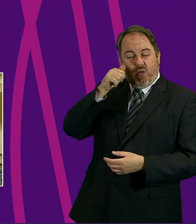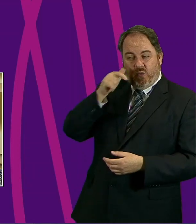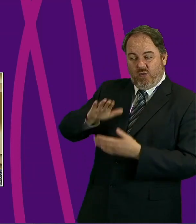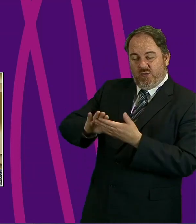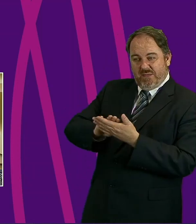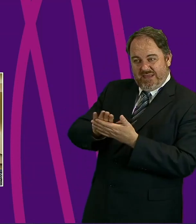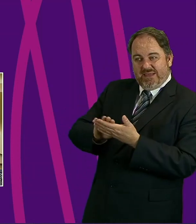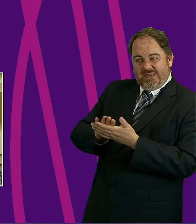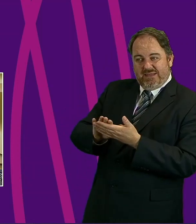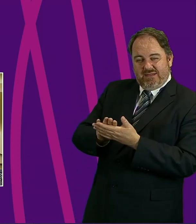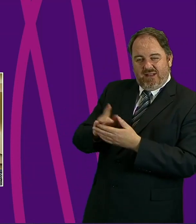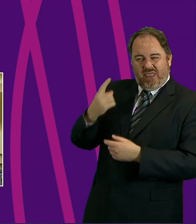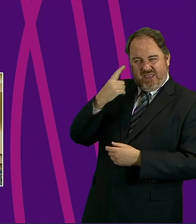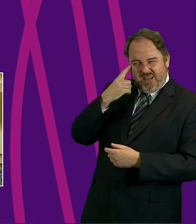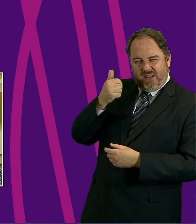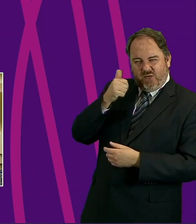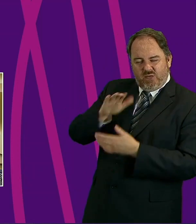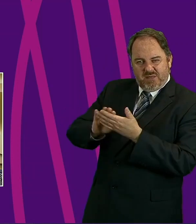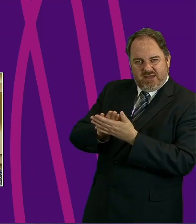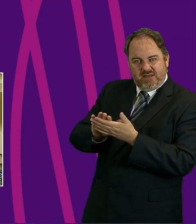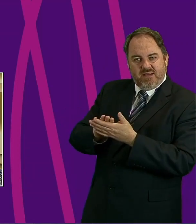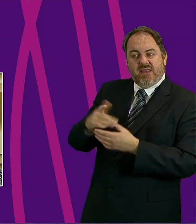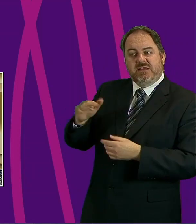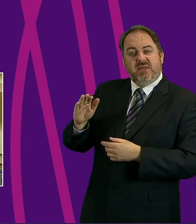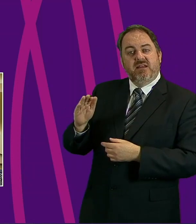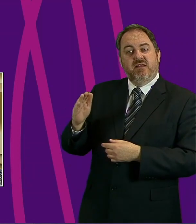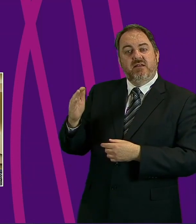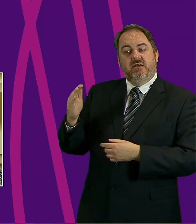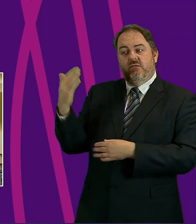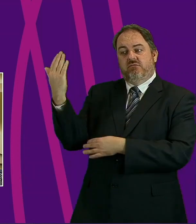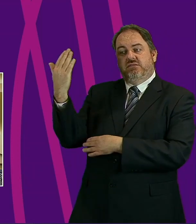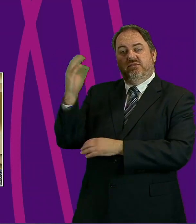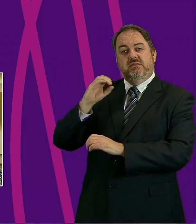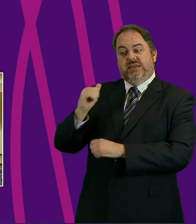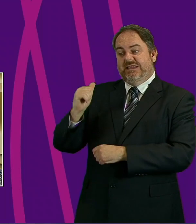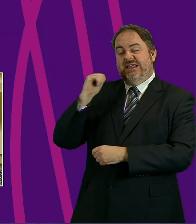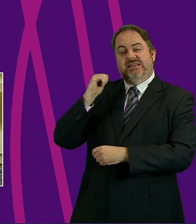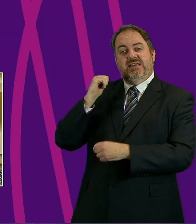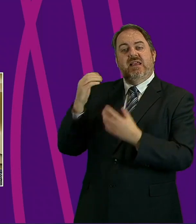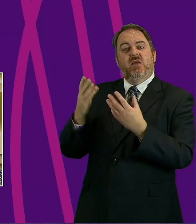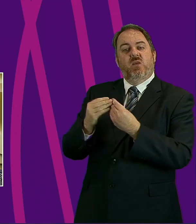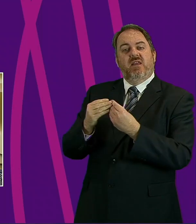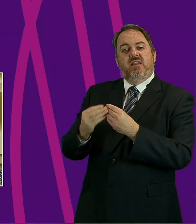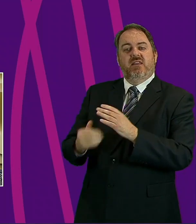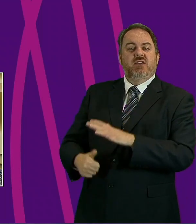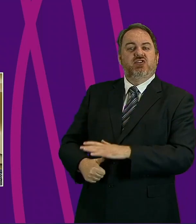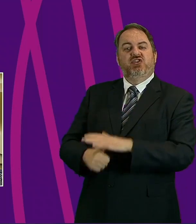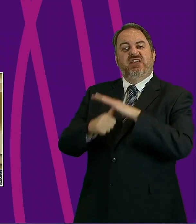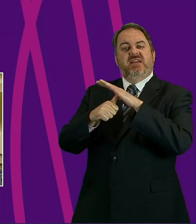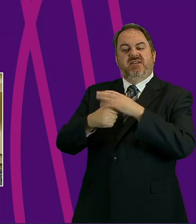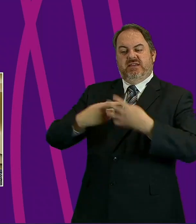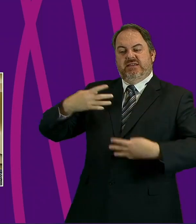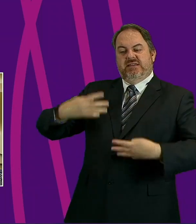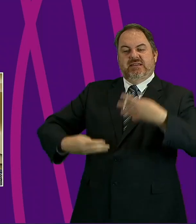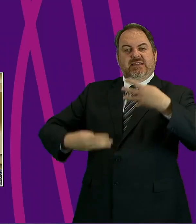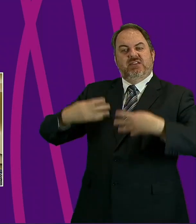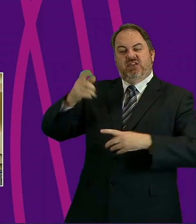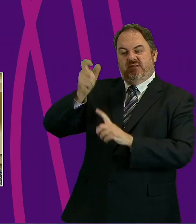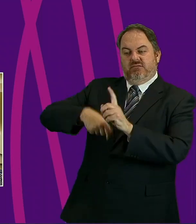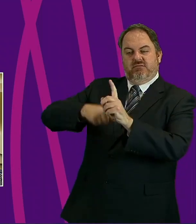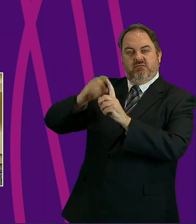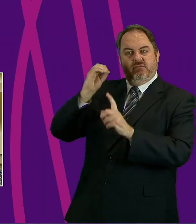think this is the case, that members had a briefing yesterday with the Government's Chief Statistician to give a deeper understanding of how the R